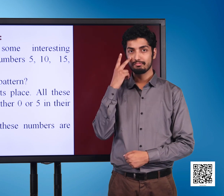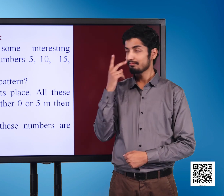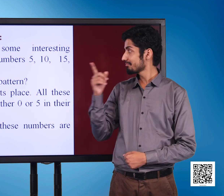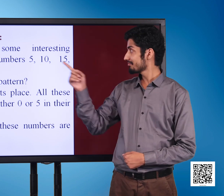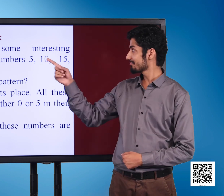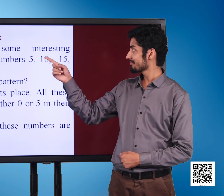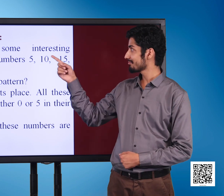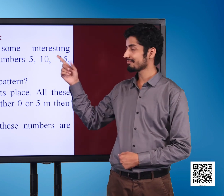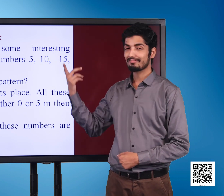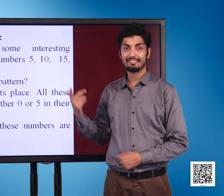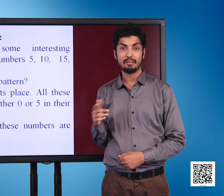Divisibility by 5.